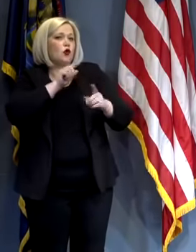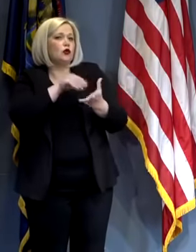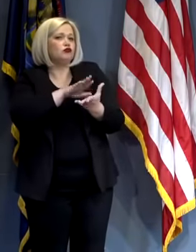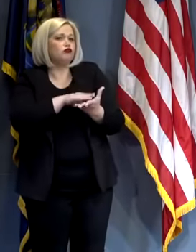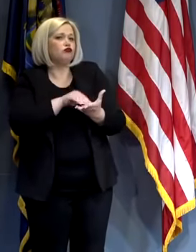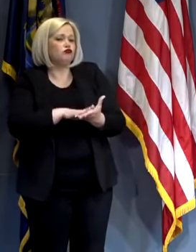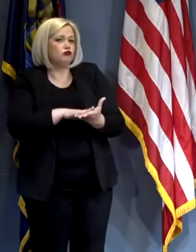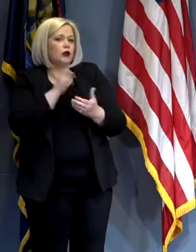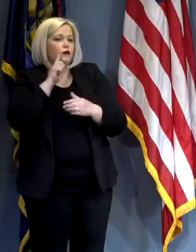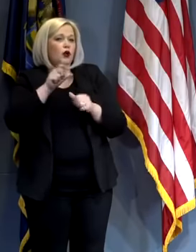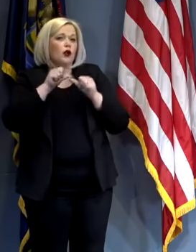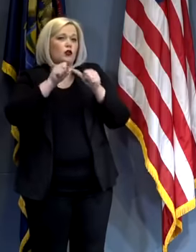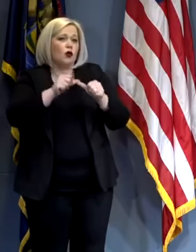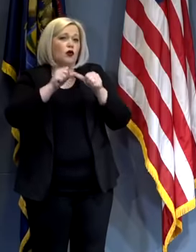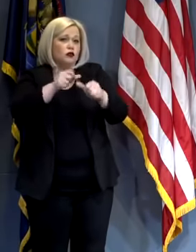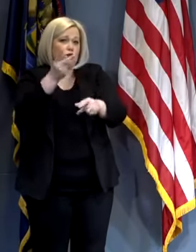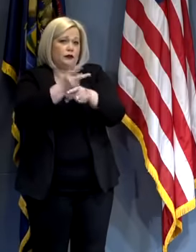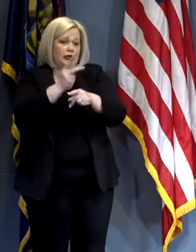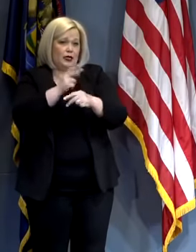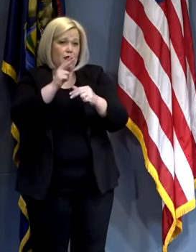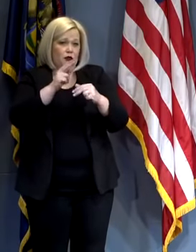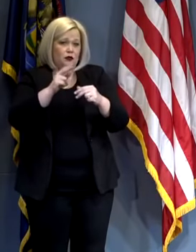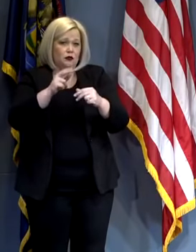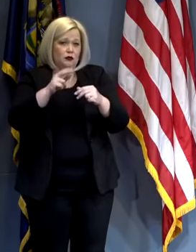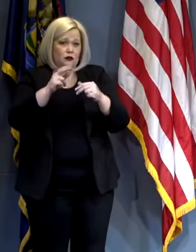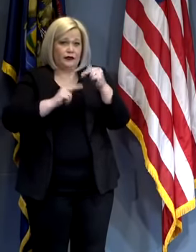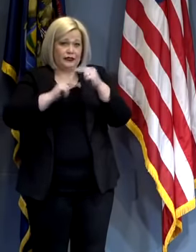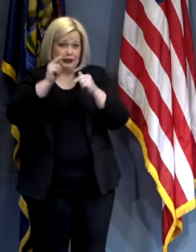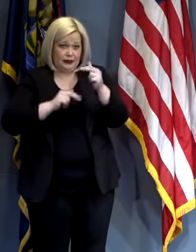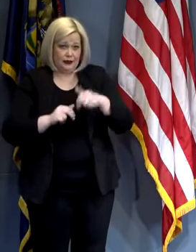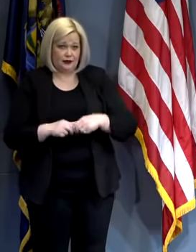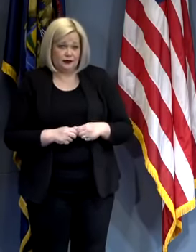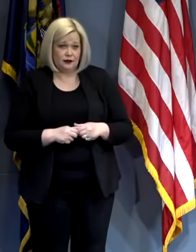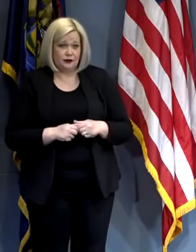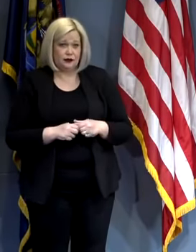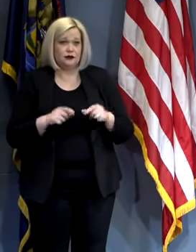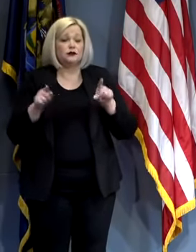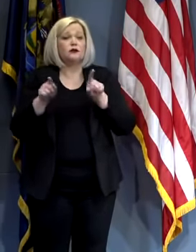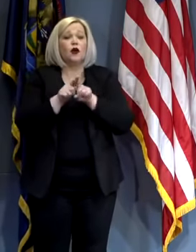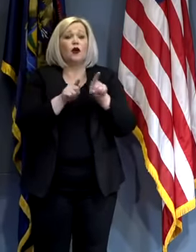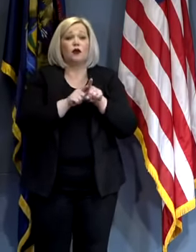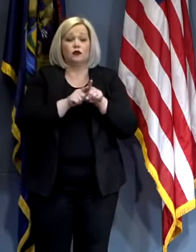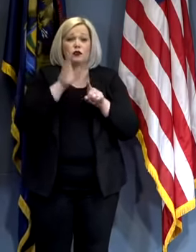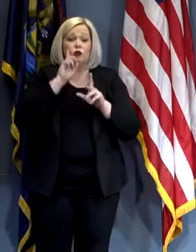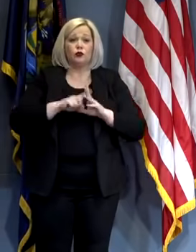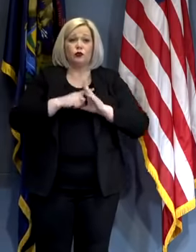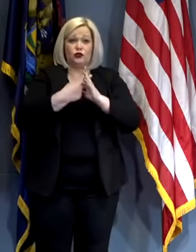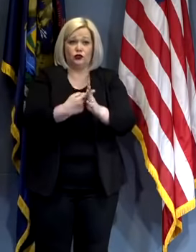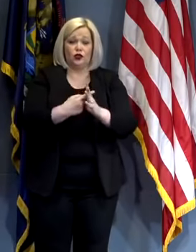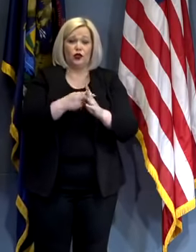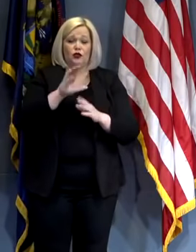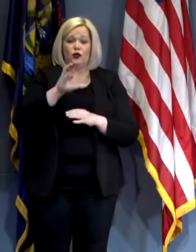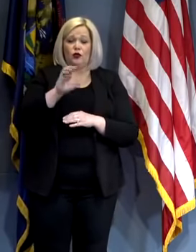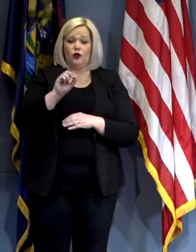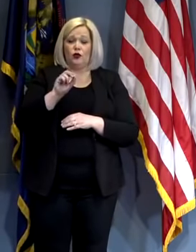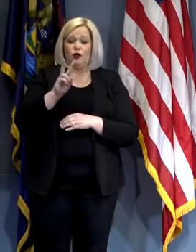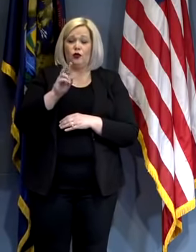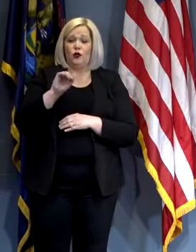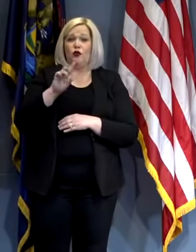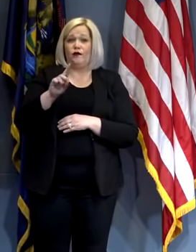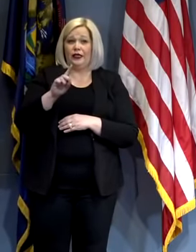all long-term care facilities. We're also announcing the launch of the state's COVID Infection and